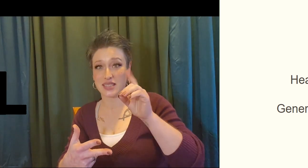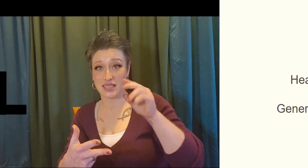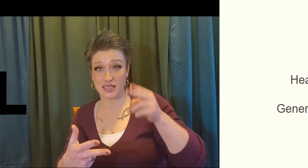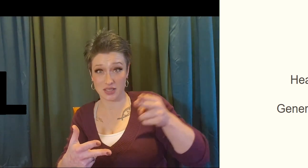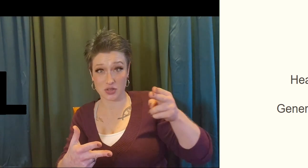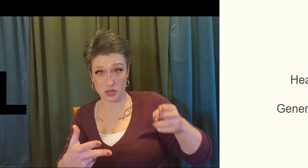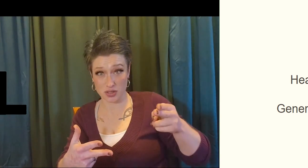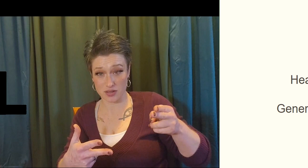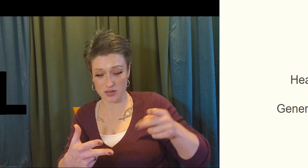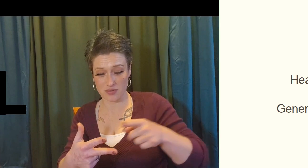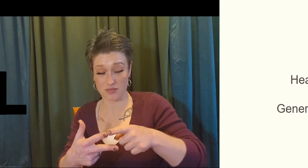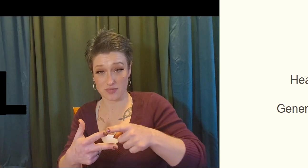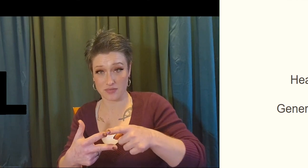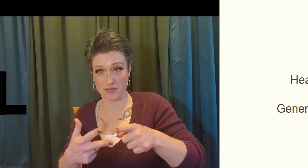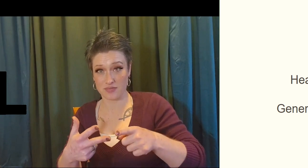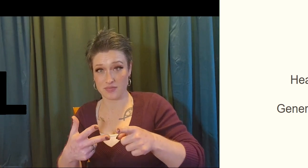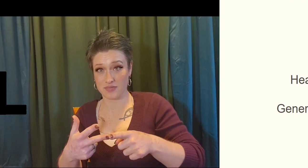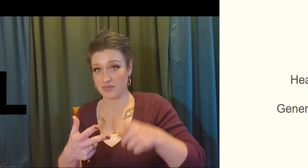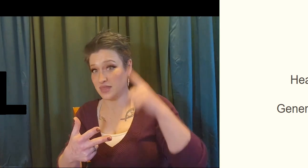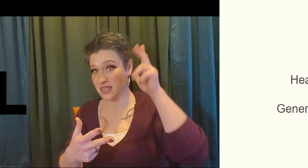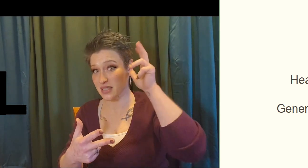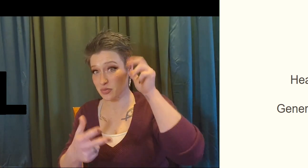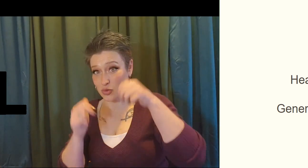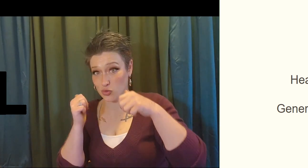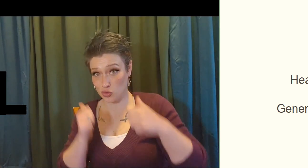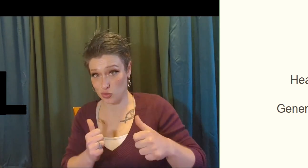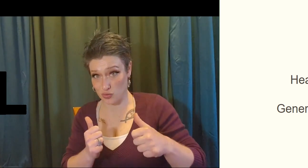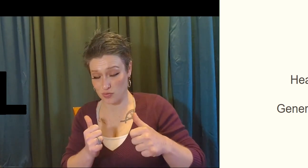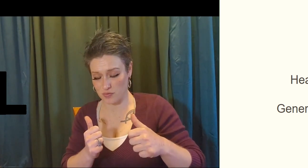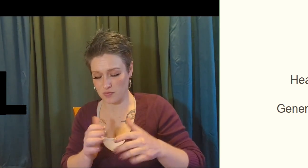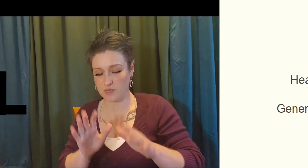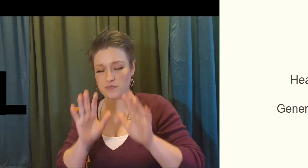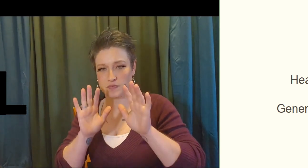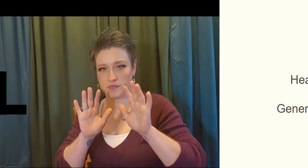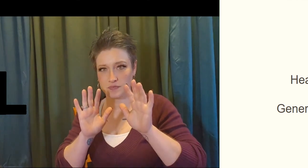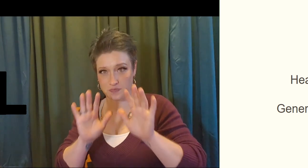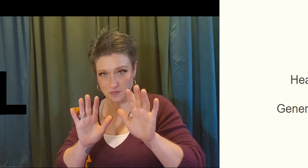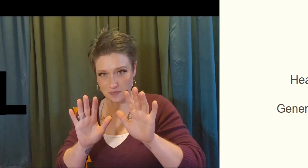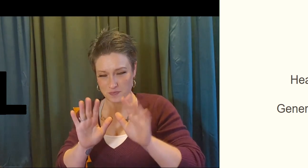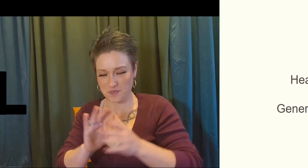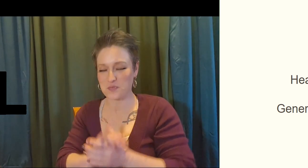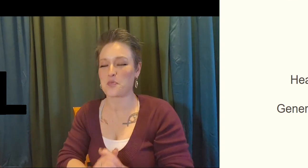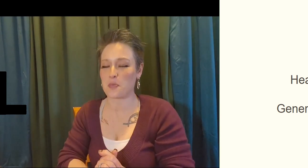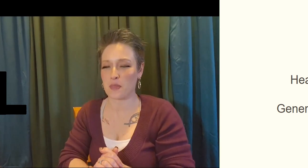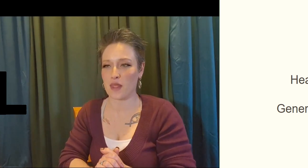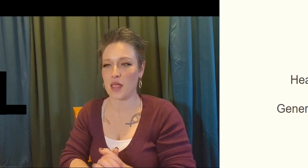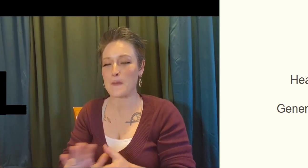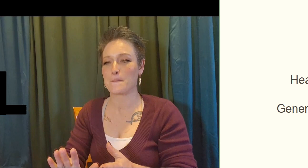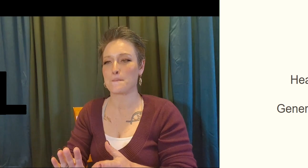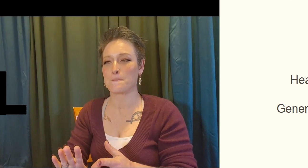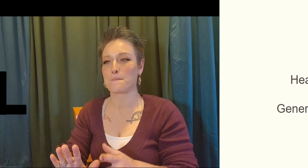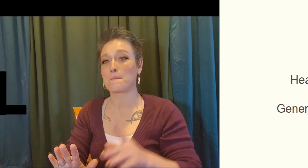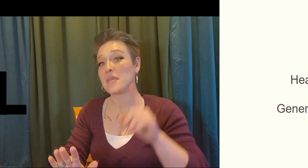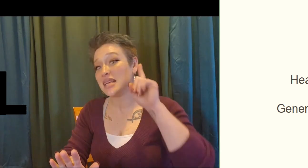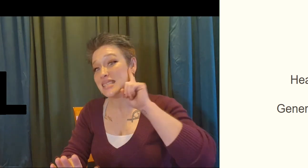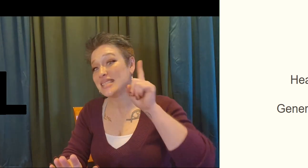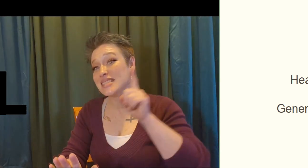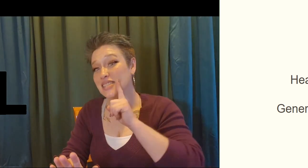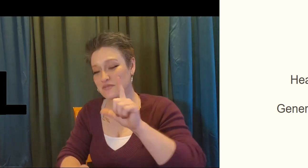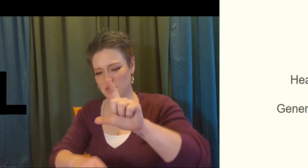There's 3: deaf, DHH, and hearing loss. Okay.